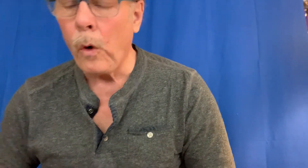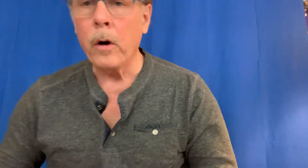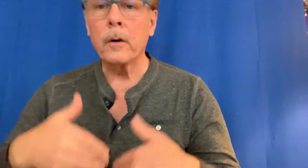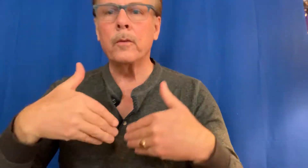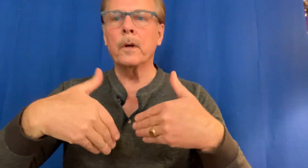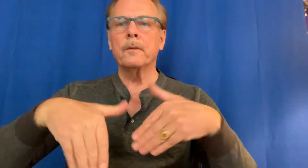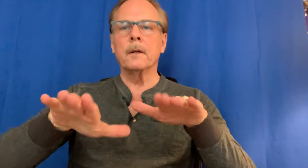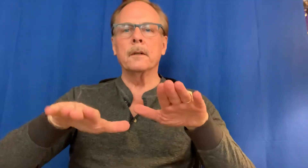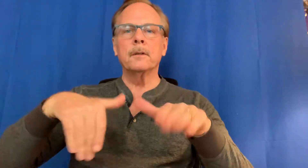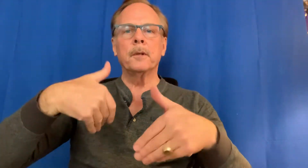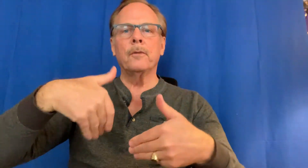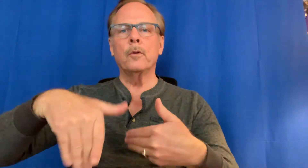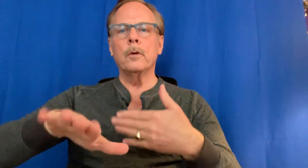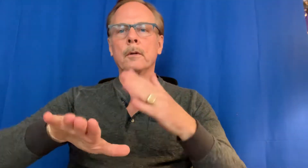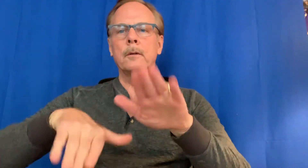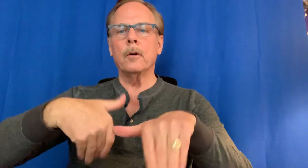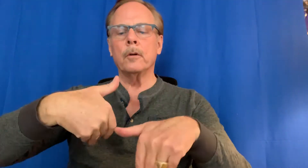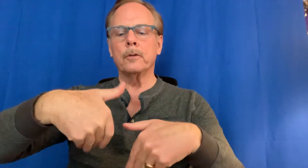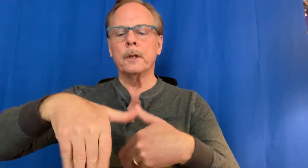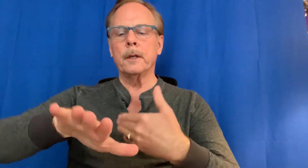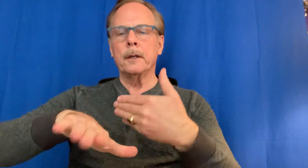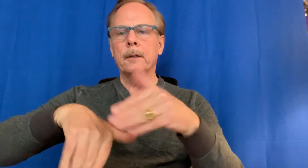Walk, we've done this before, alternating.